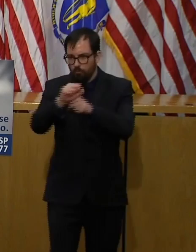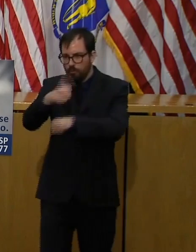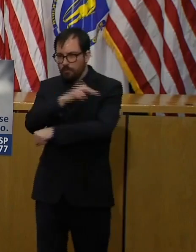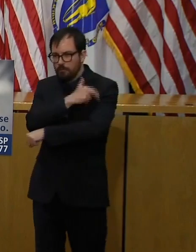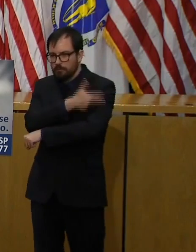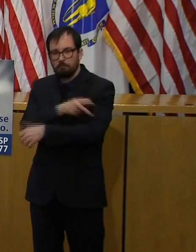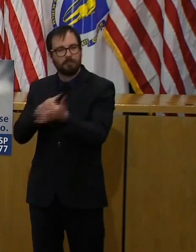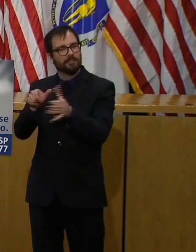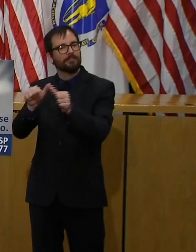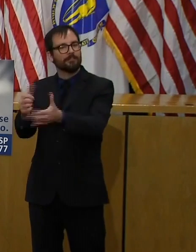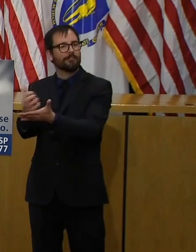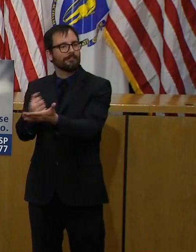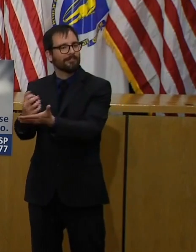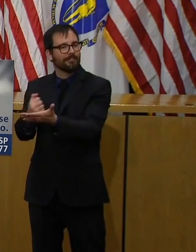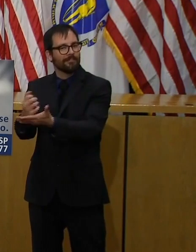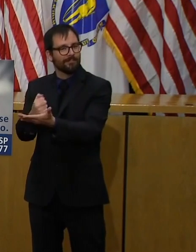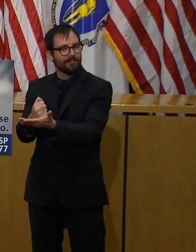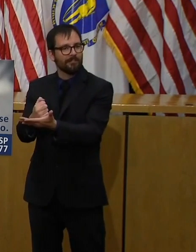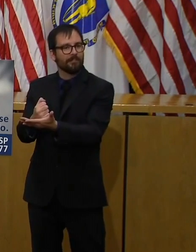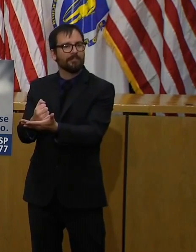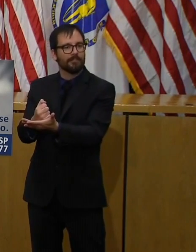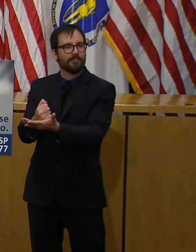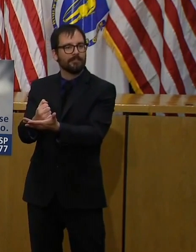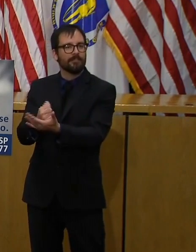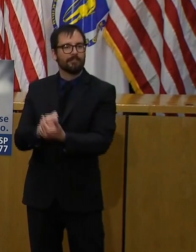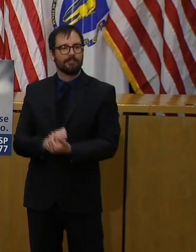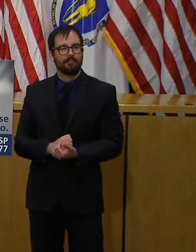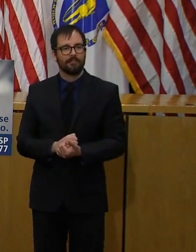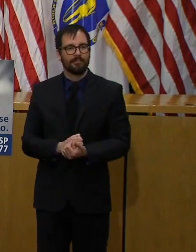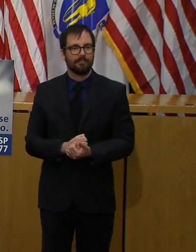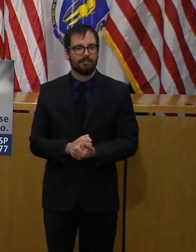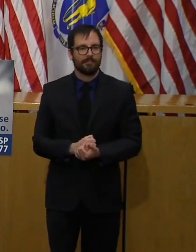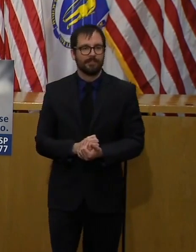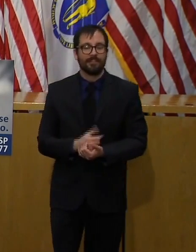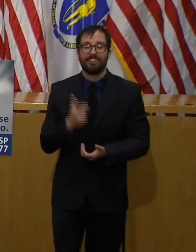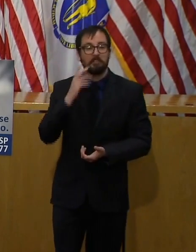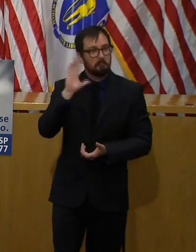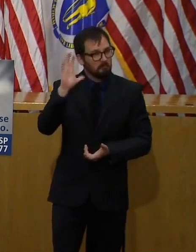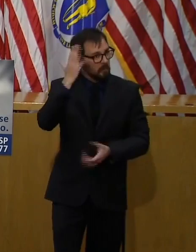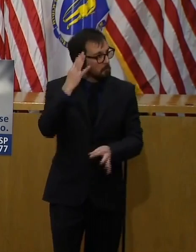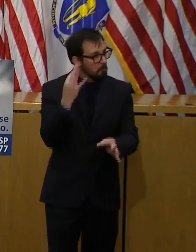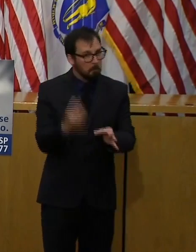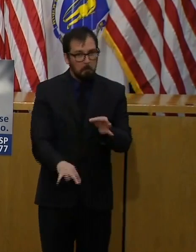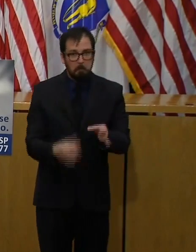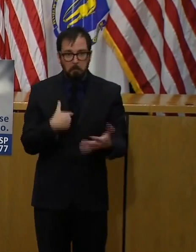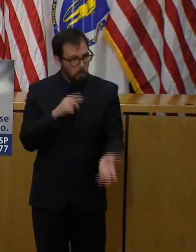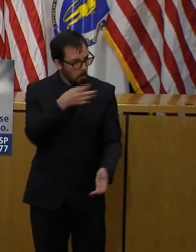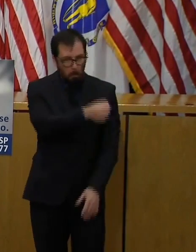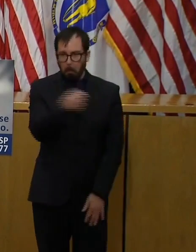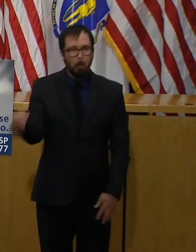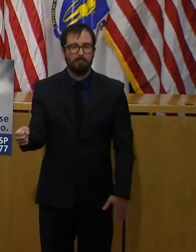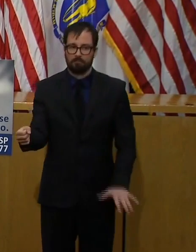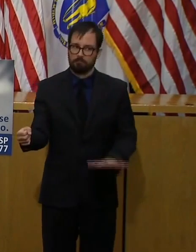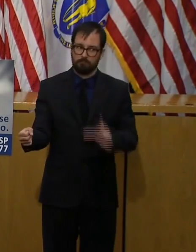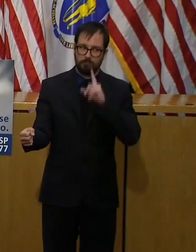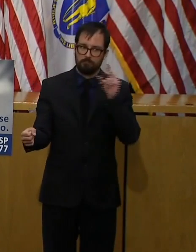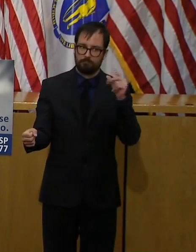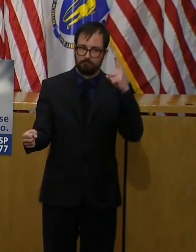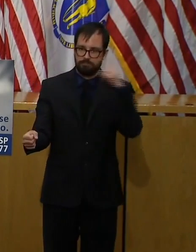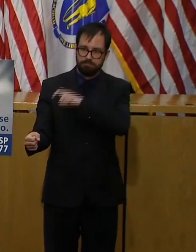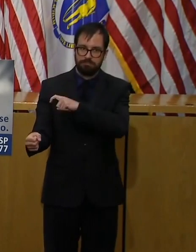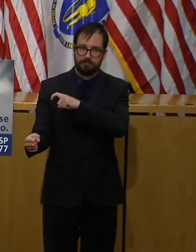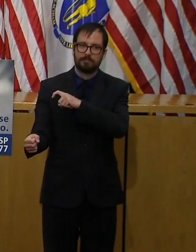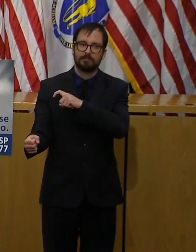some ideas always sound easier than they are to actually implement. As you know, we've created a long-term care portal to